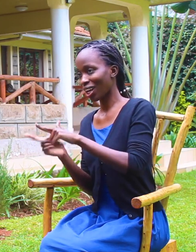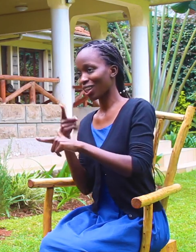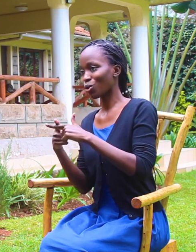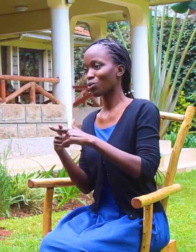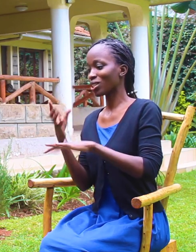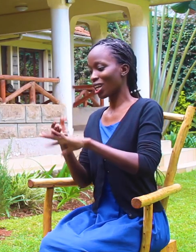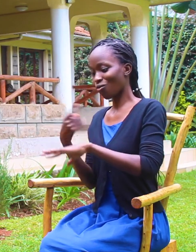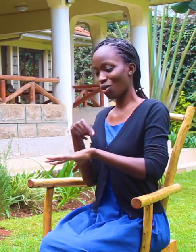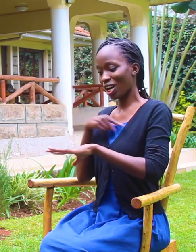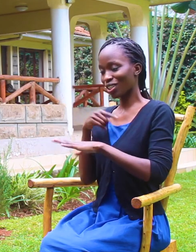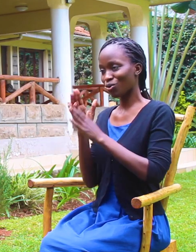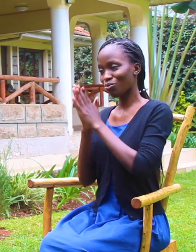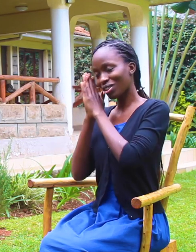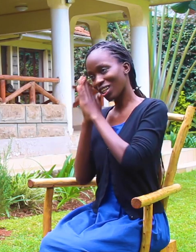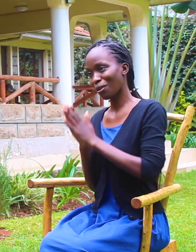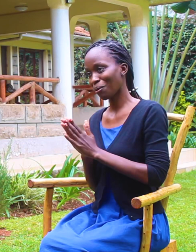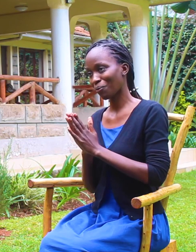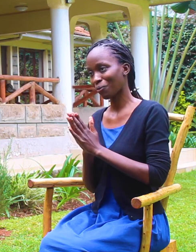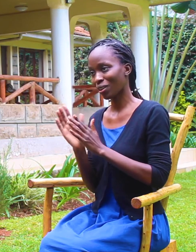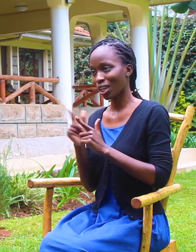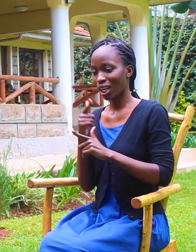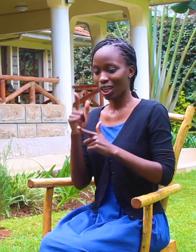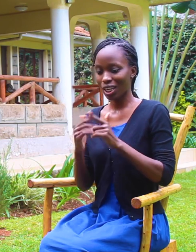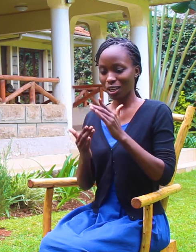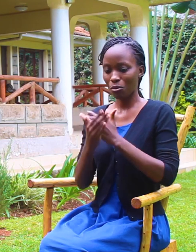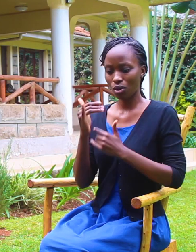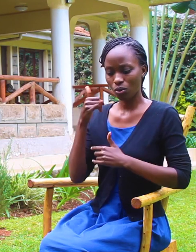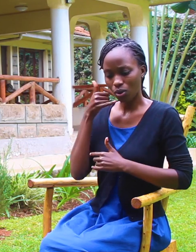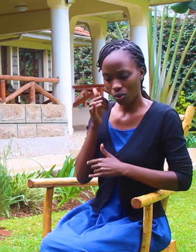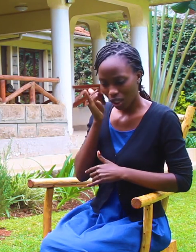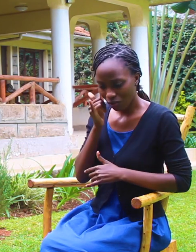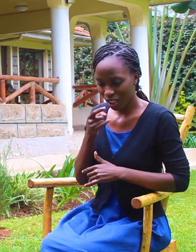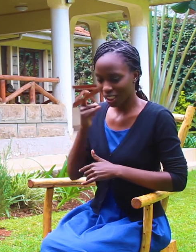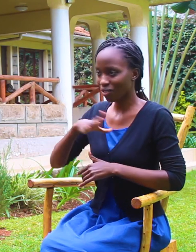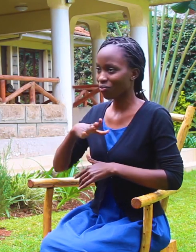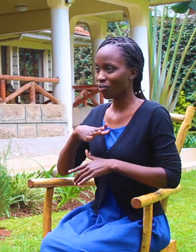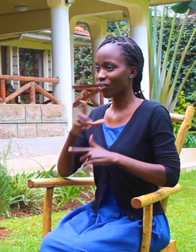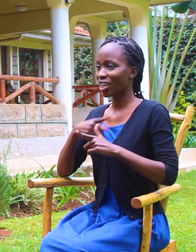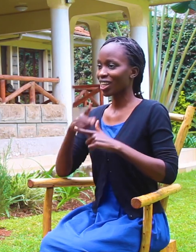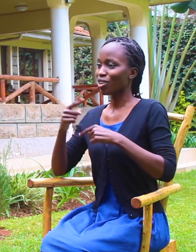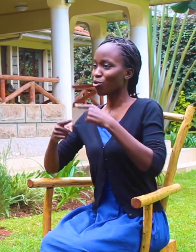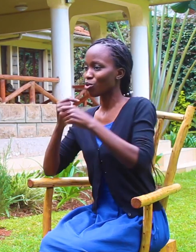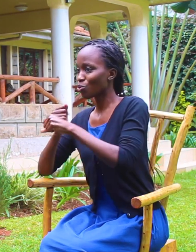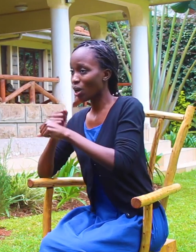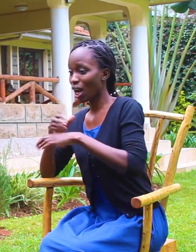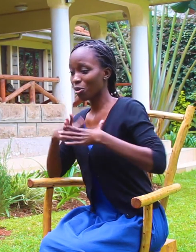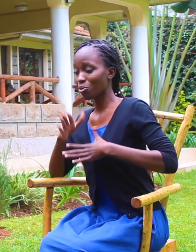But we slept. When we woke up in the morning, we called, we found she's okay. And then she continued, and people loved her.